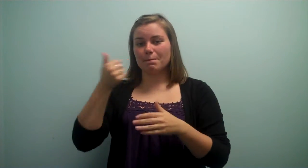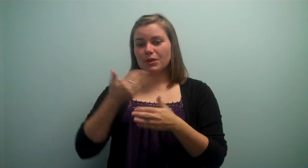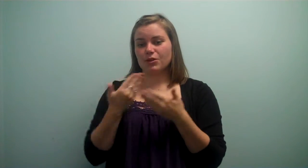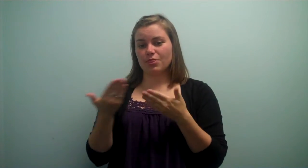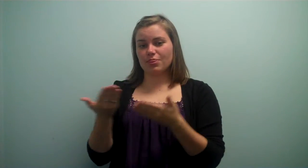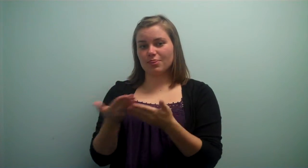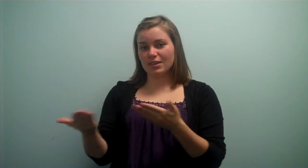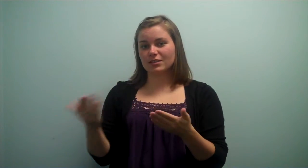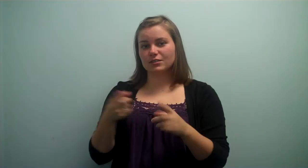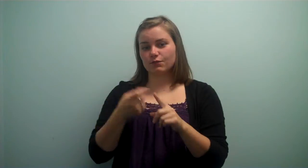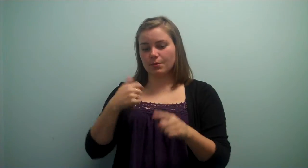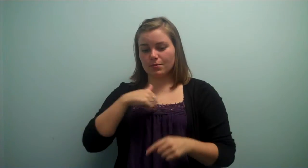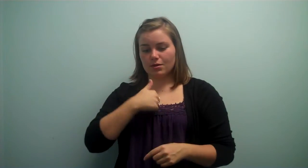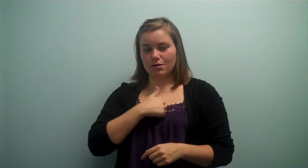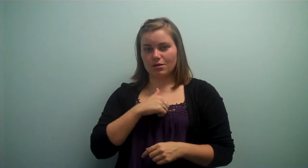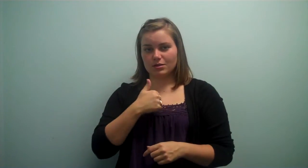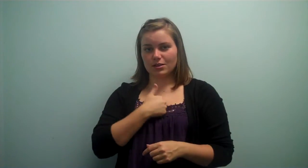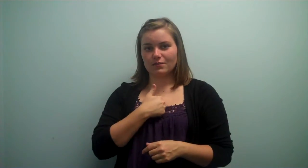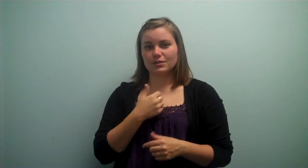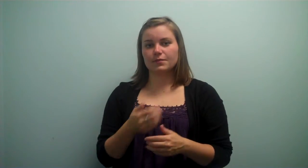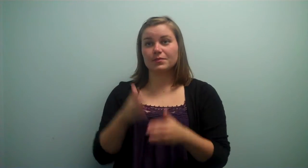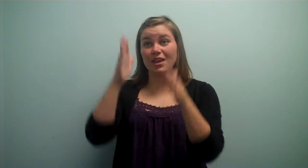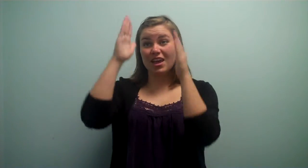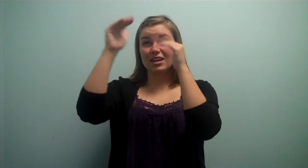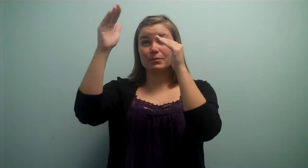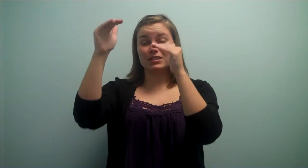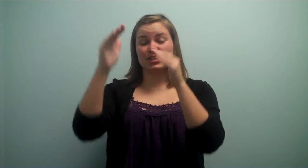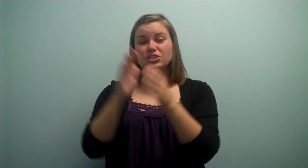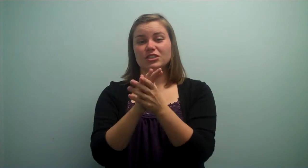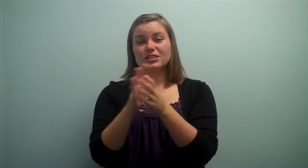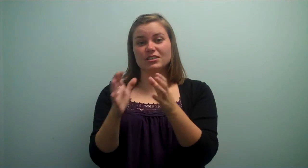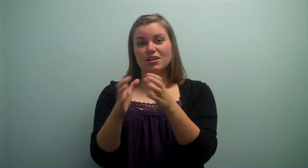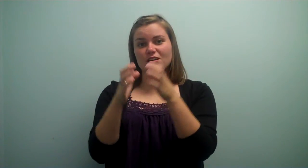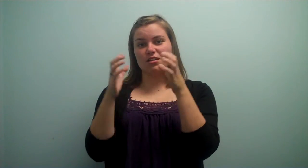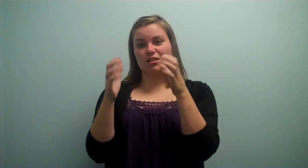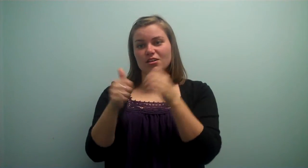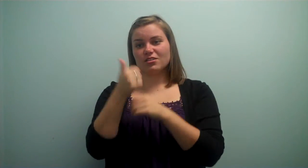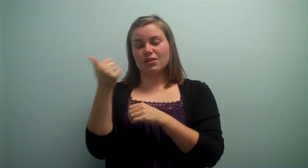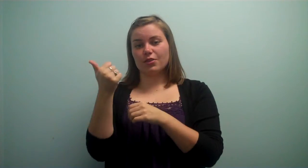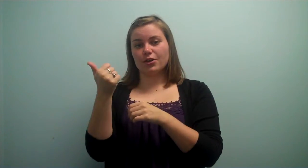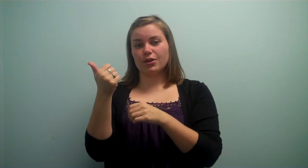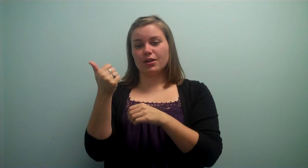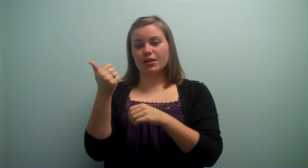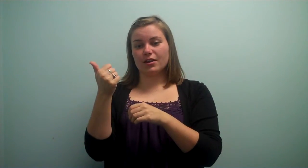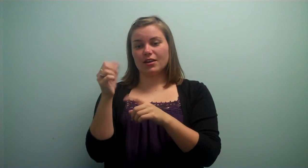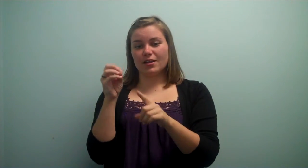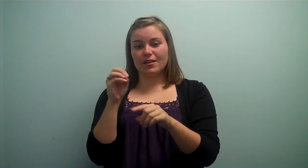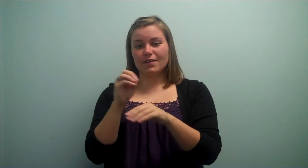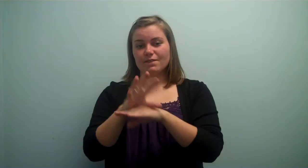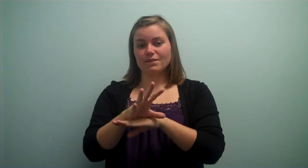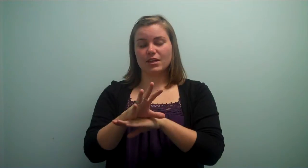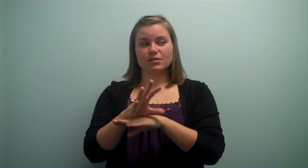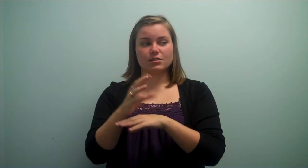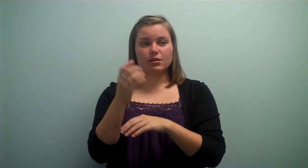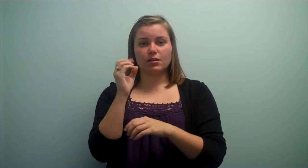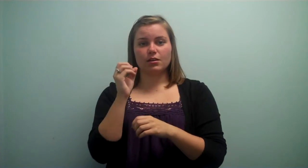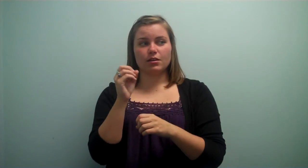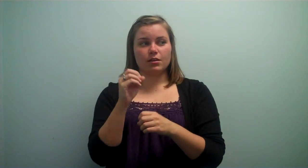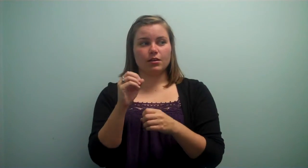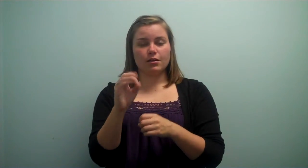ourselves. Expectation is another very powerful determiner of events. I'd like to share a